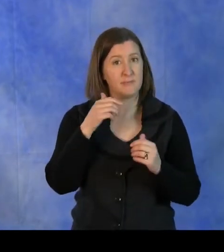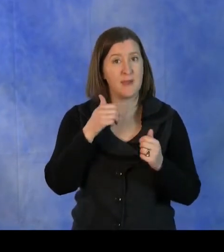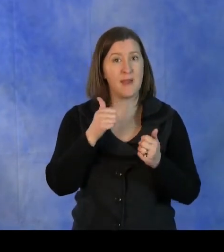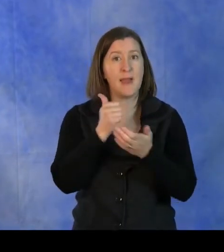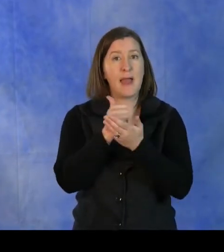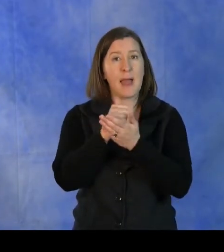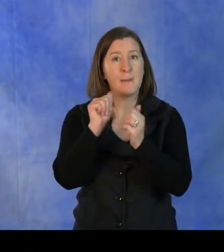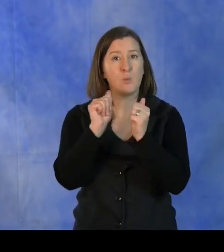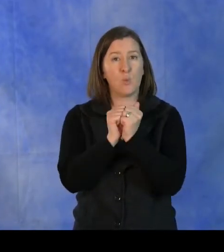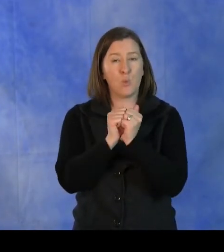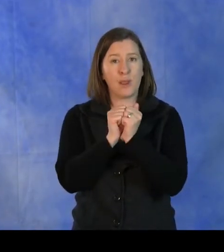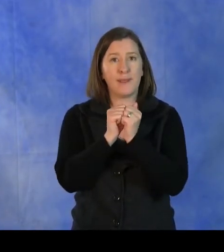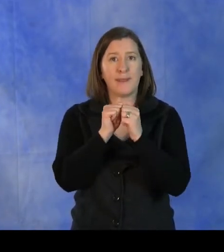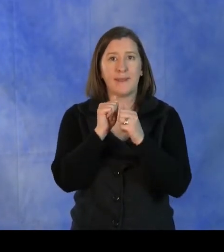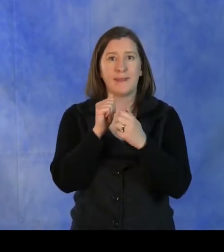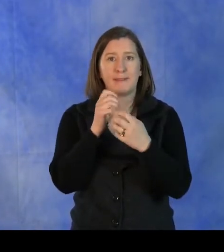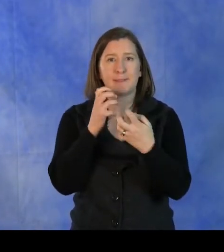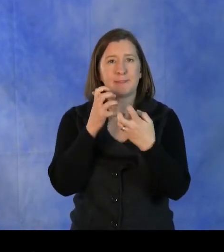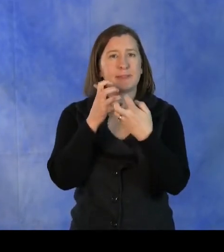with impulsive behavior,